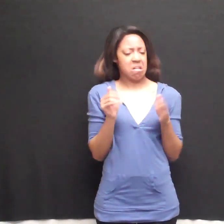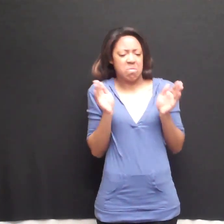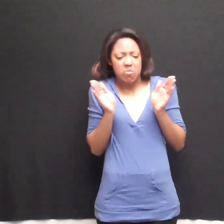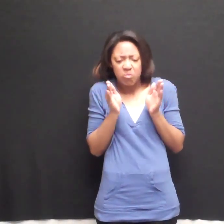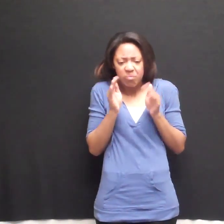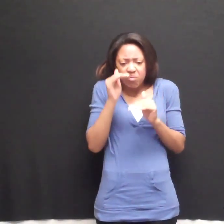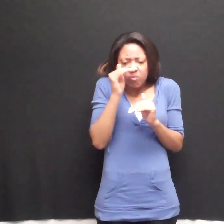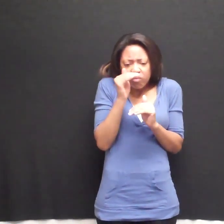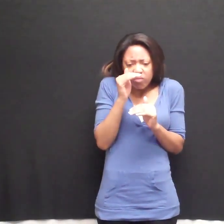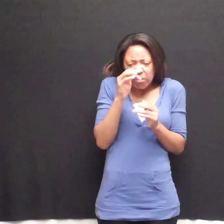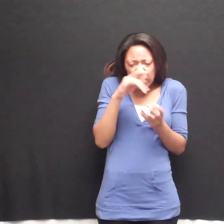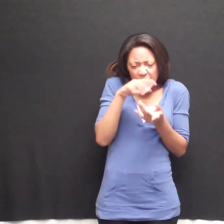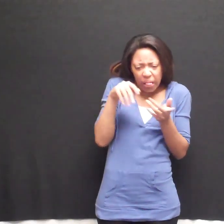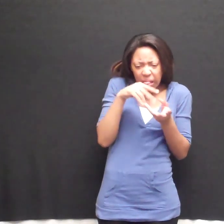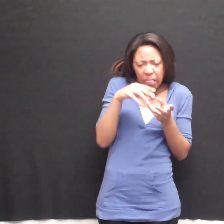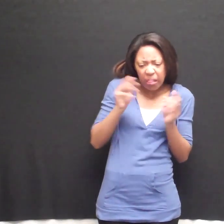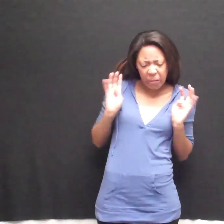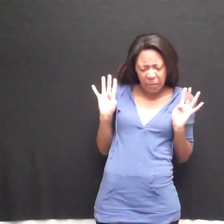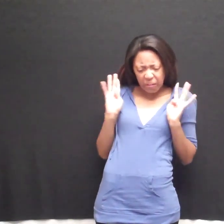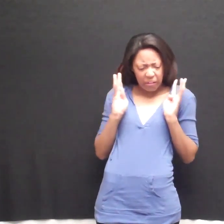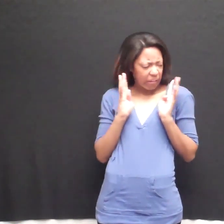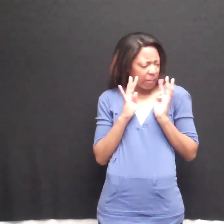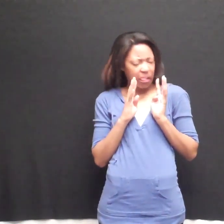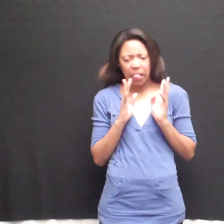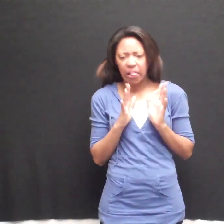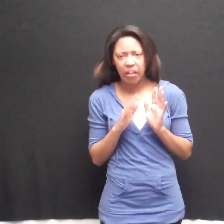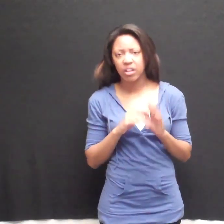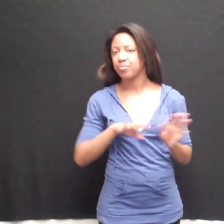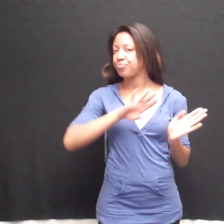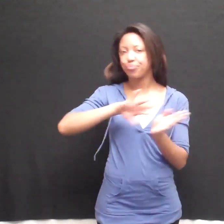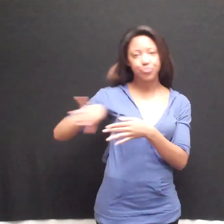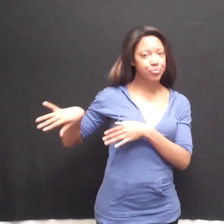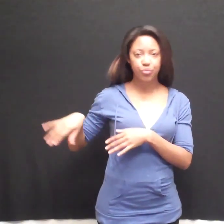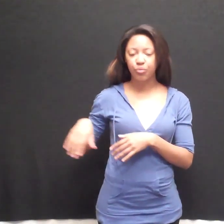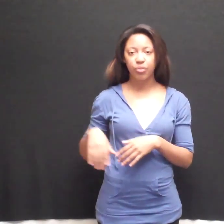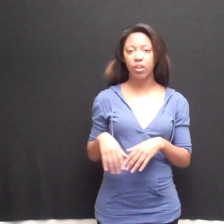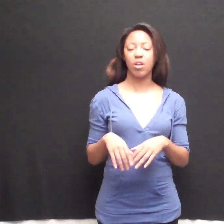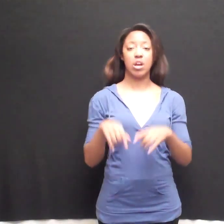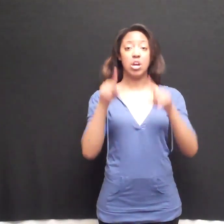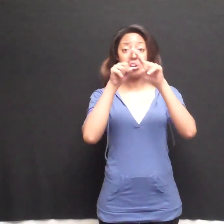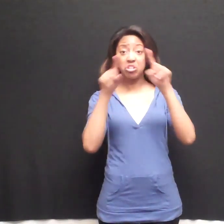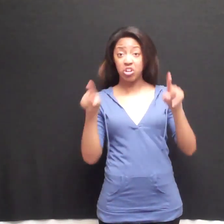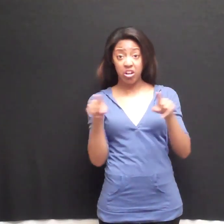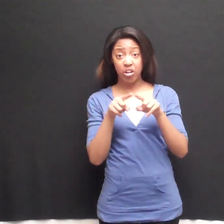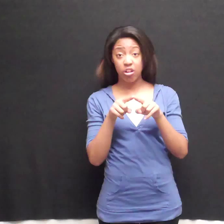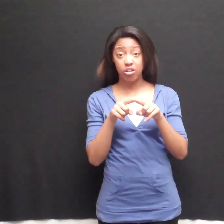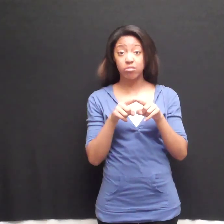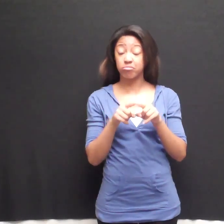dusty, hugely crowded sweatshop rooms, Triangle was a plum.